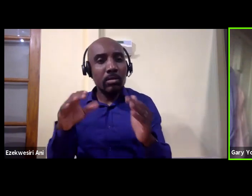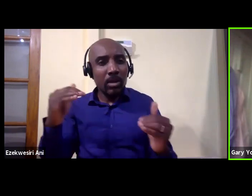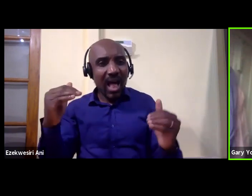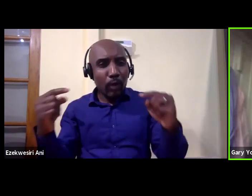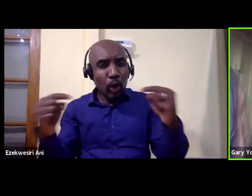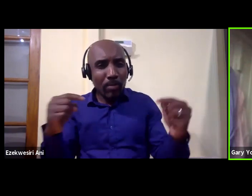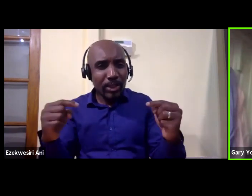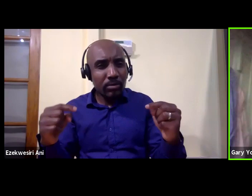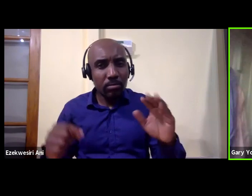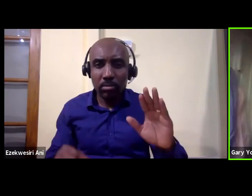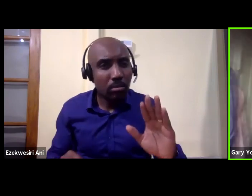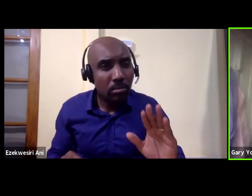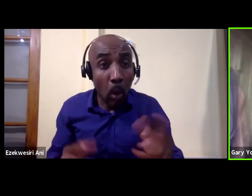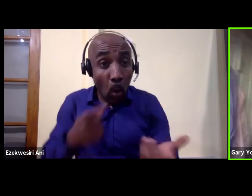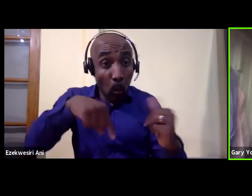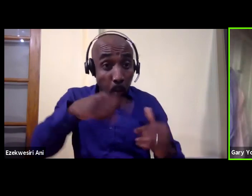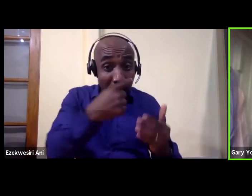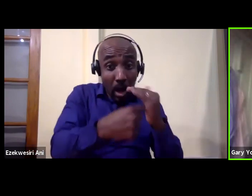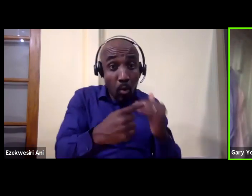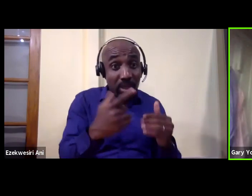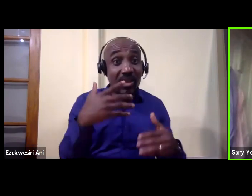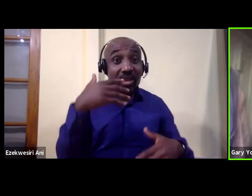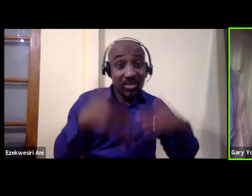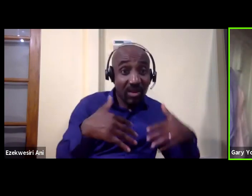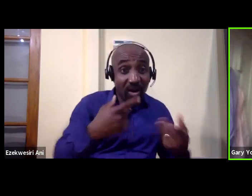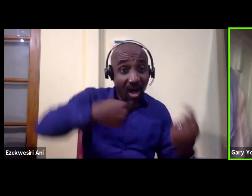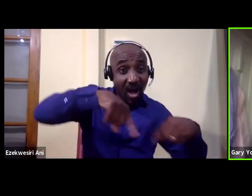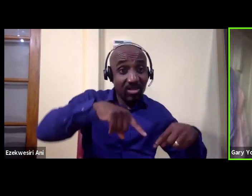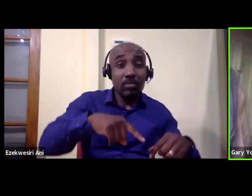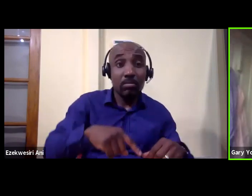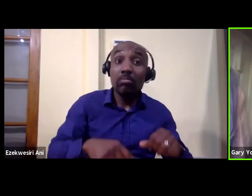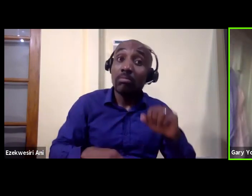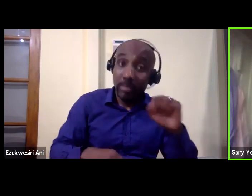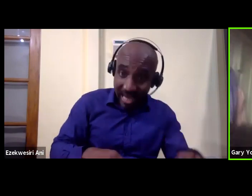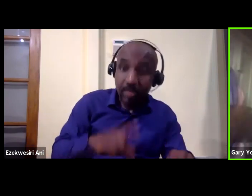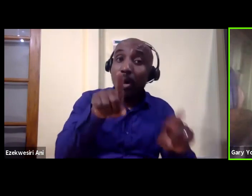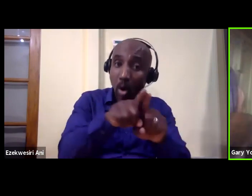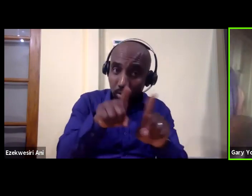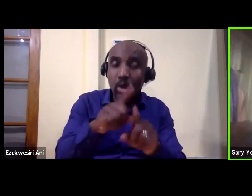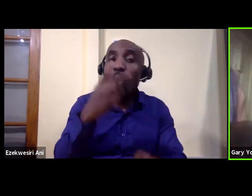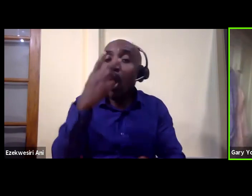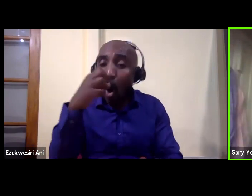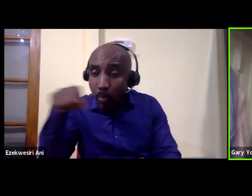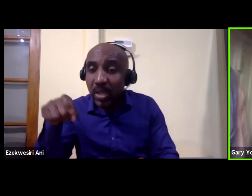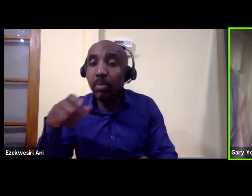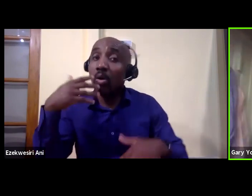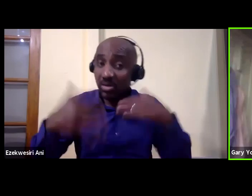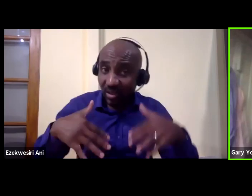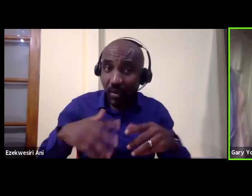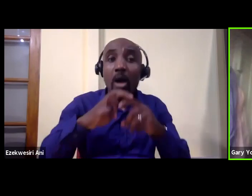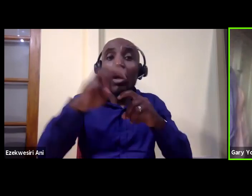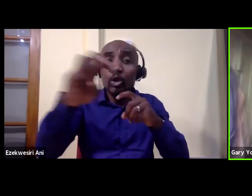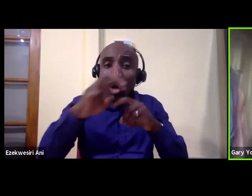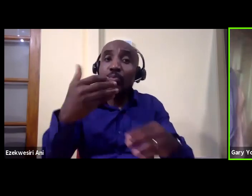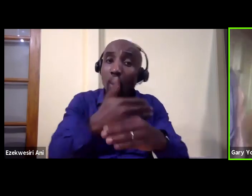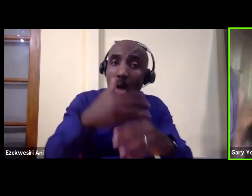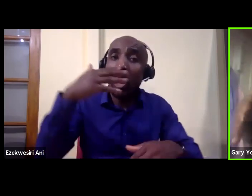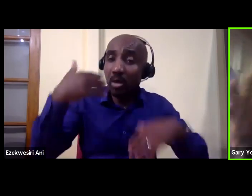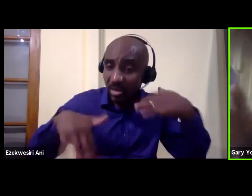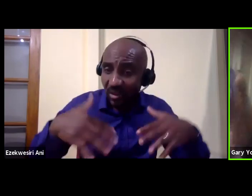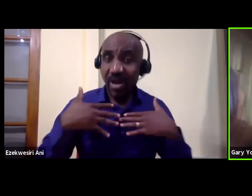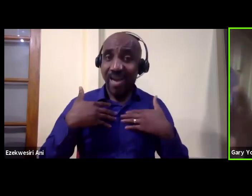suffering. We are disproportionately suffering. So are old people. So are transport workers. So are health